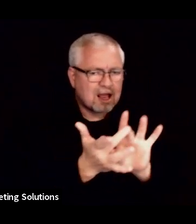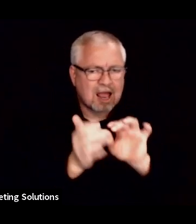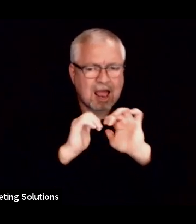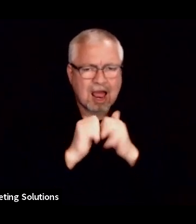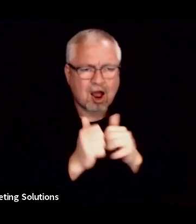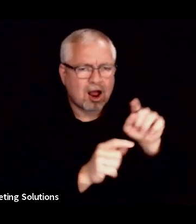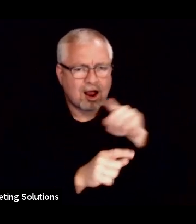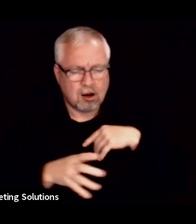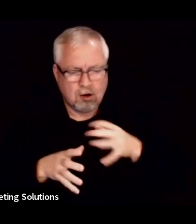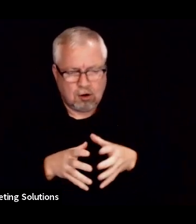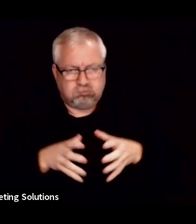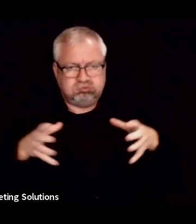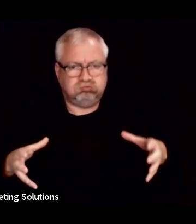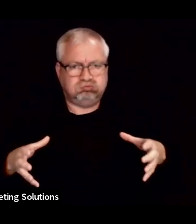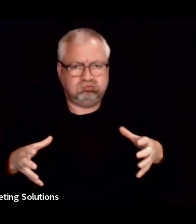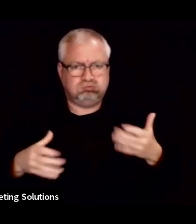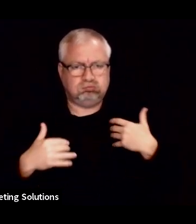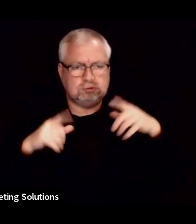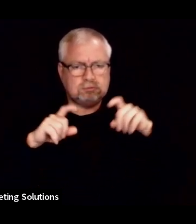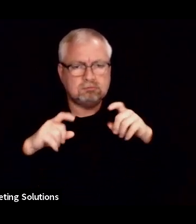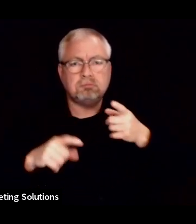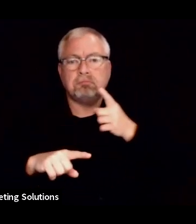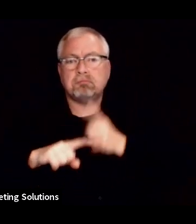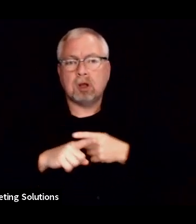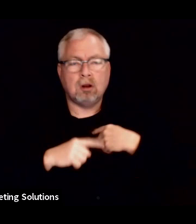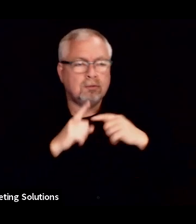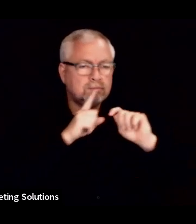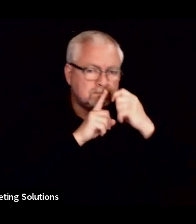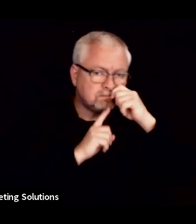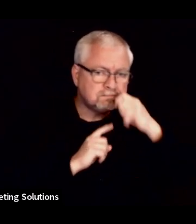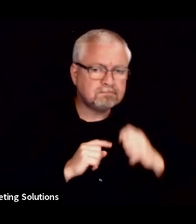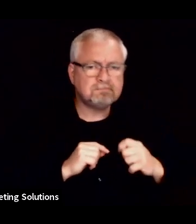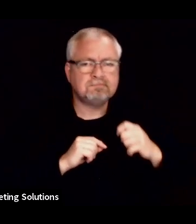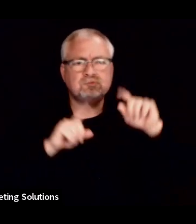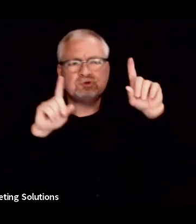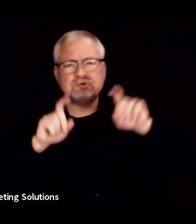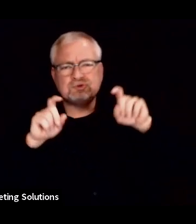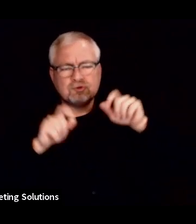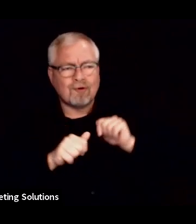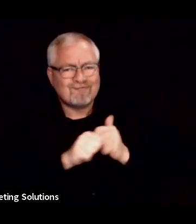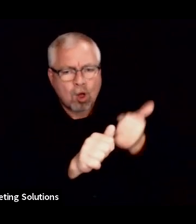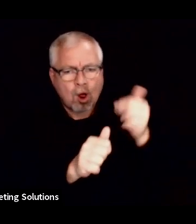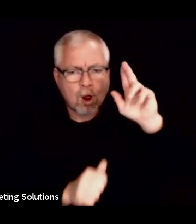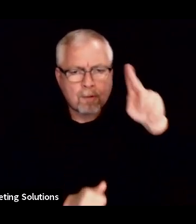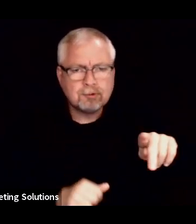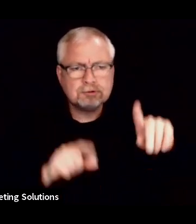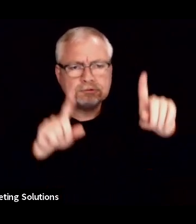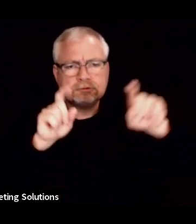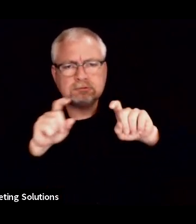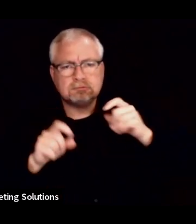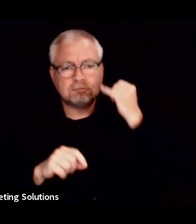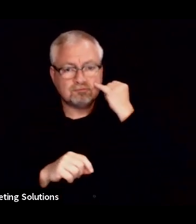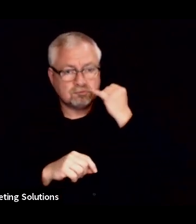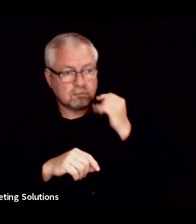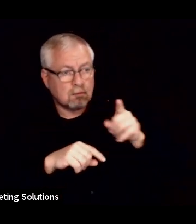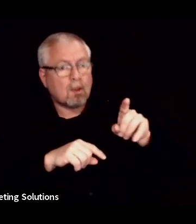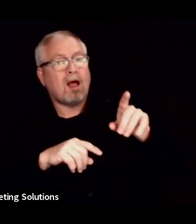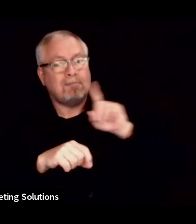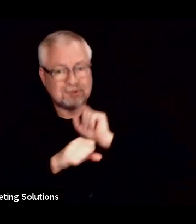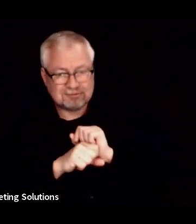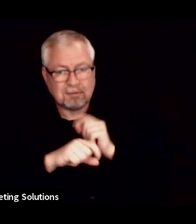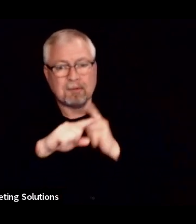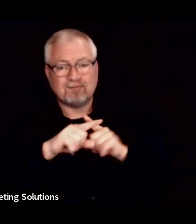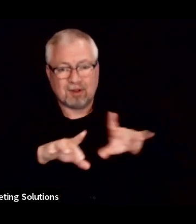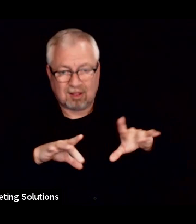it's testing so that you can follow up and help to protect people by helping them to isolate and quarantine to